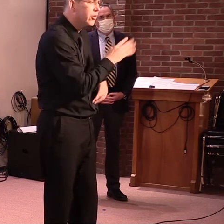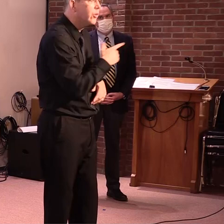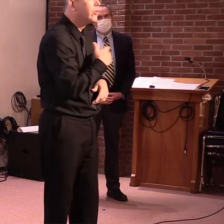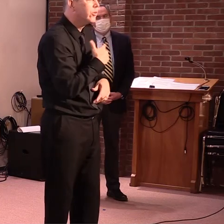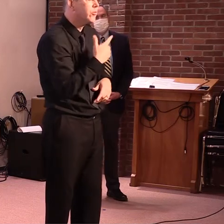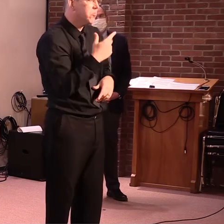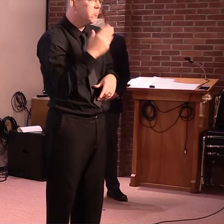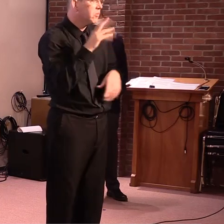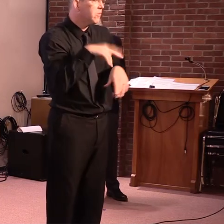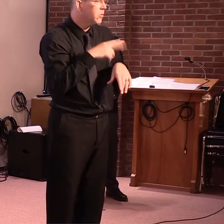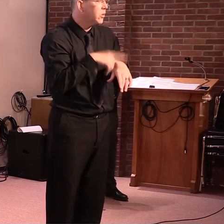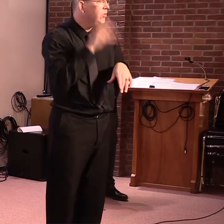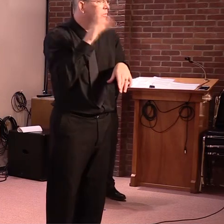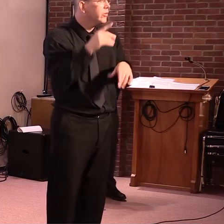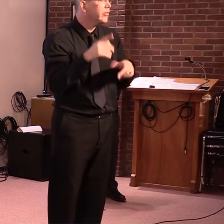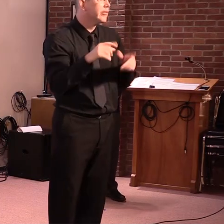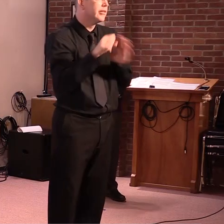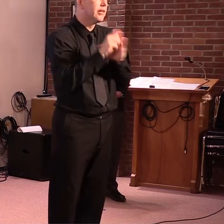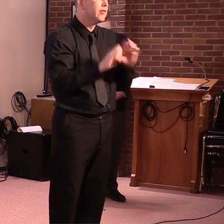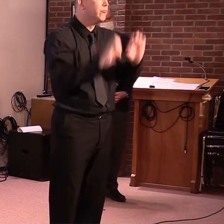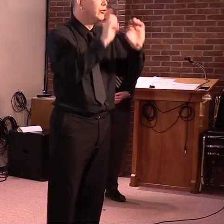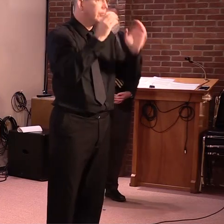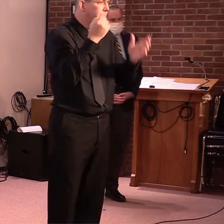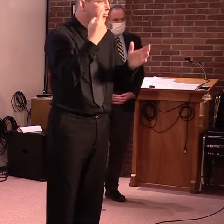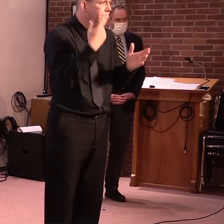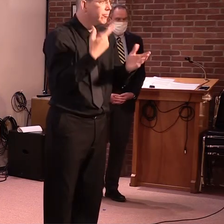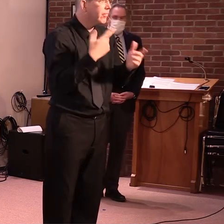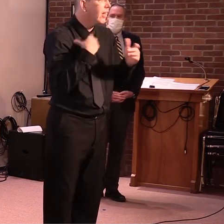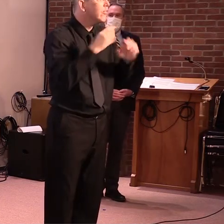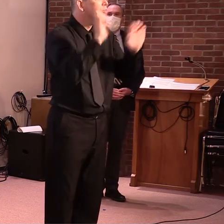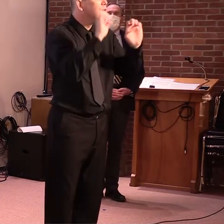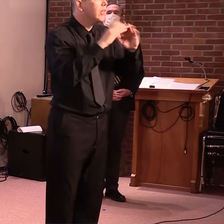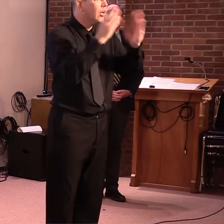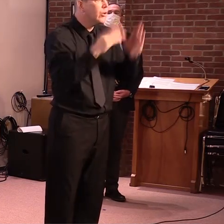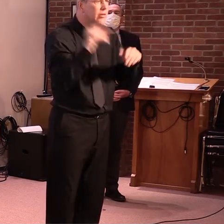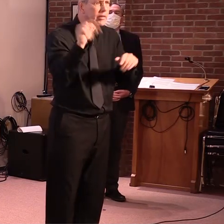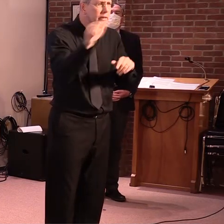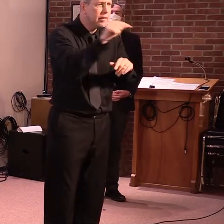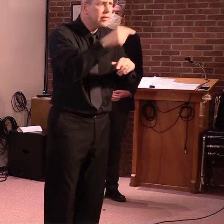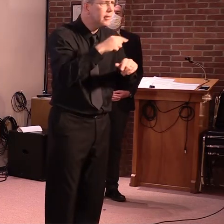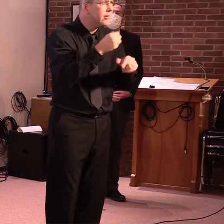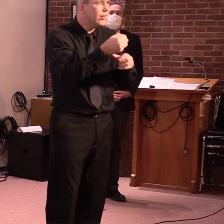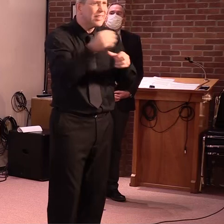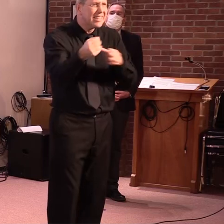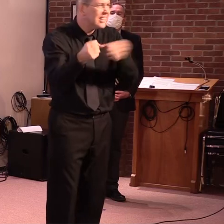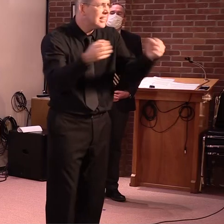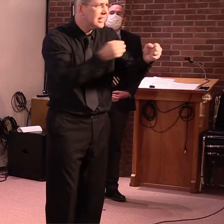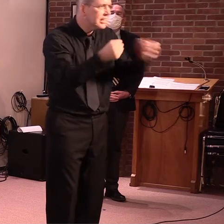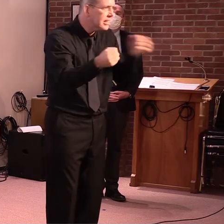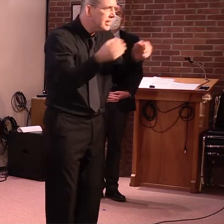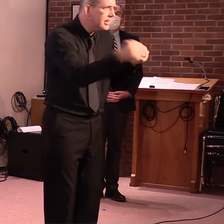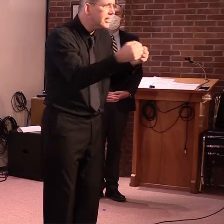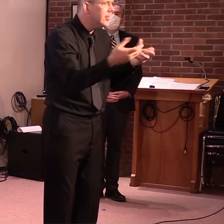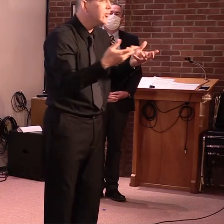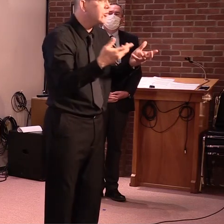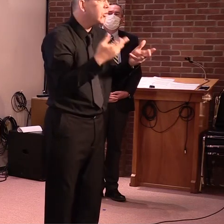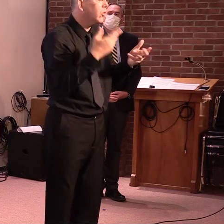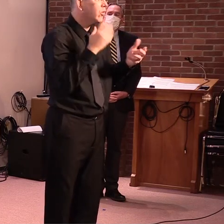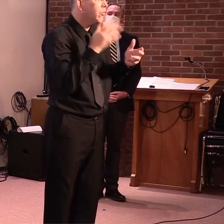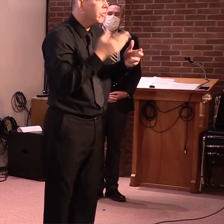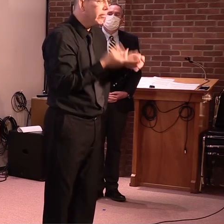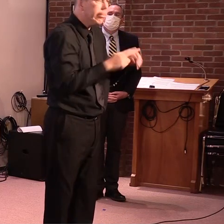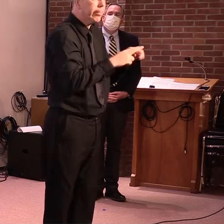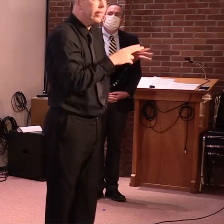We're going to have to house people. But we never, with this program, we don't have the opportunity to surround them